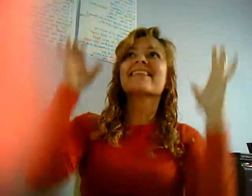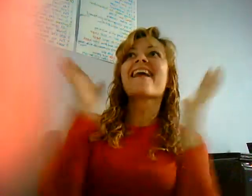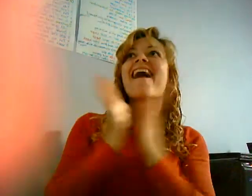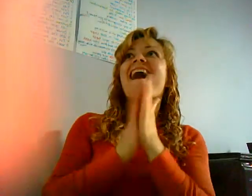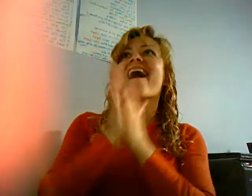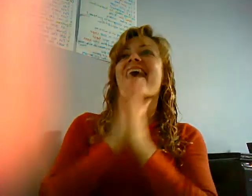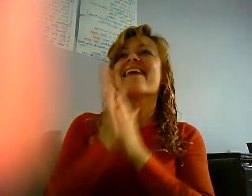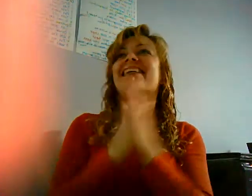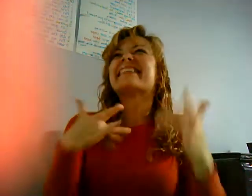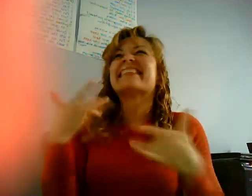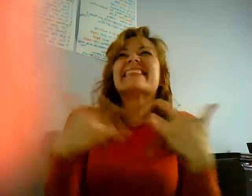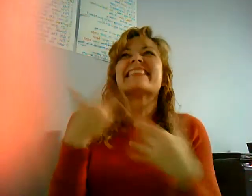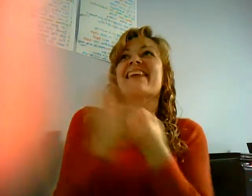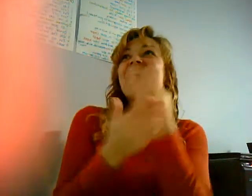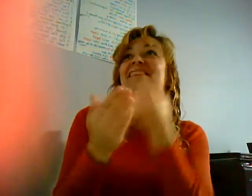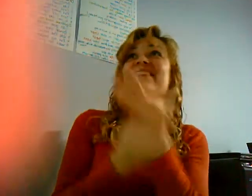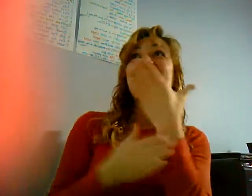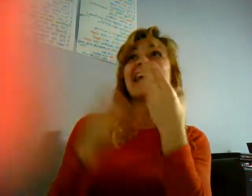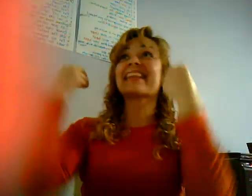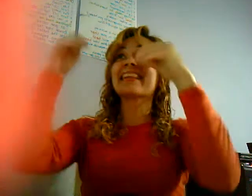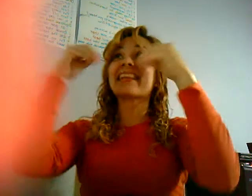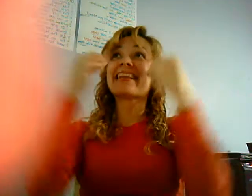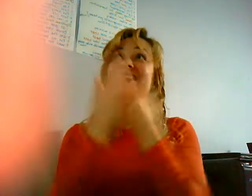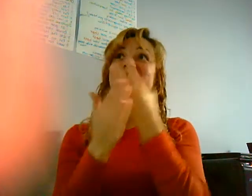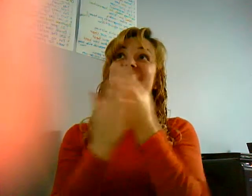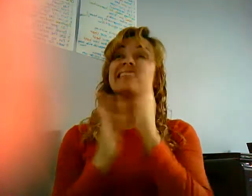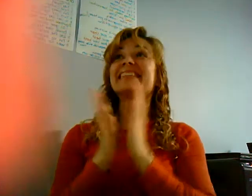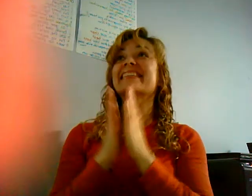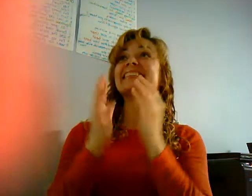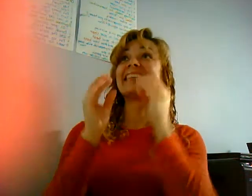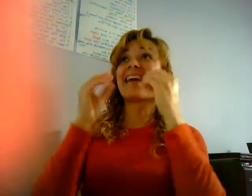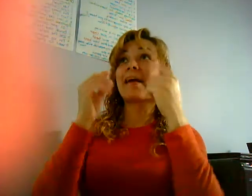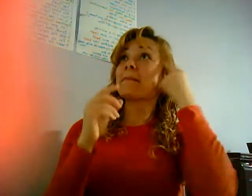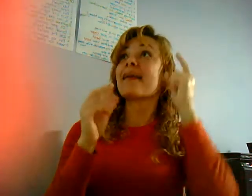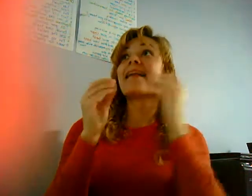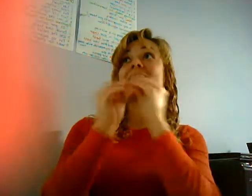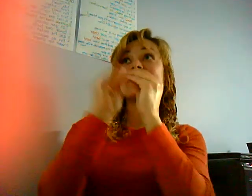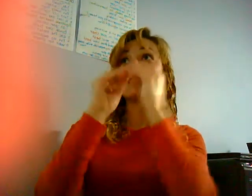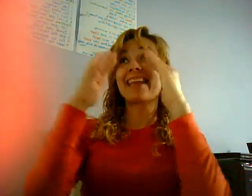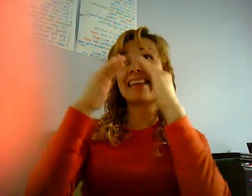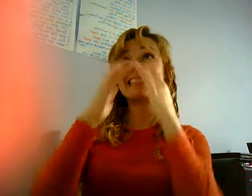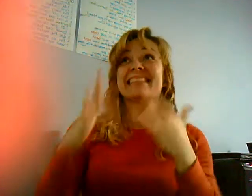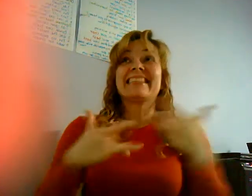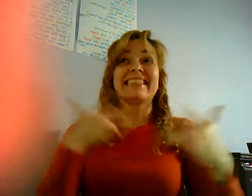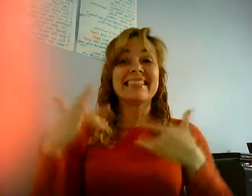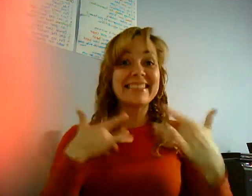If I dream and I'm excited that I bought a new home, but I need to fix things in